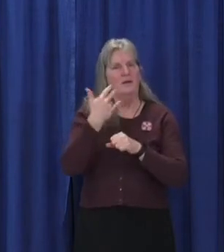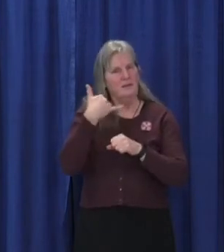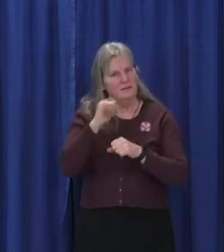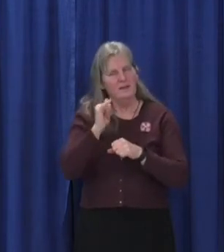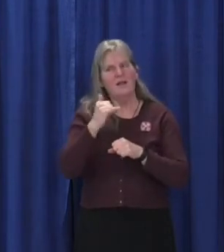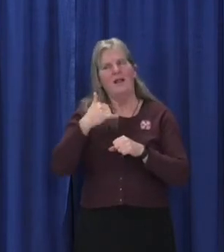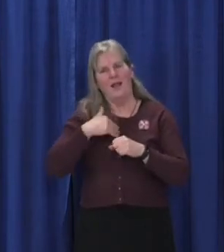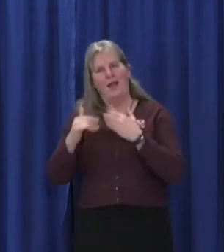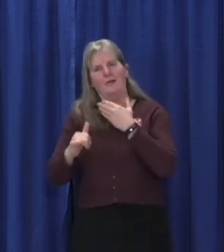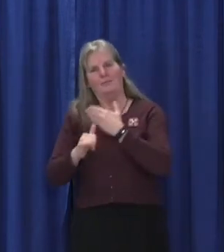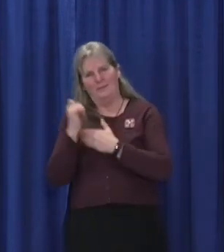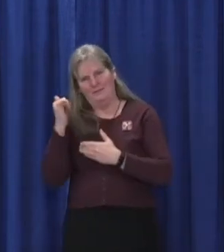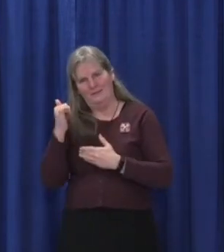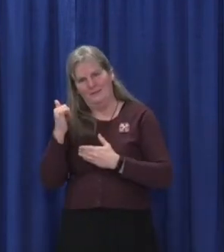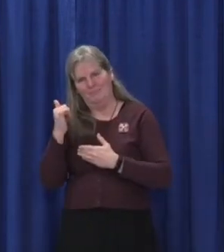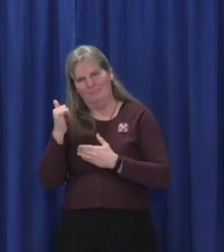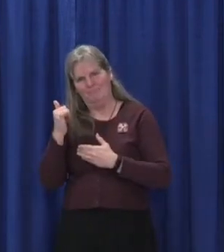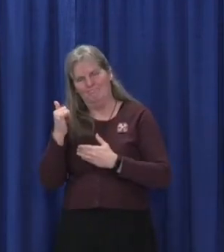risk.